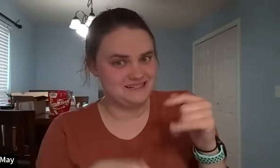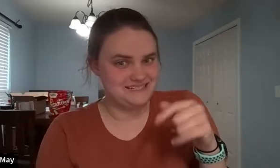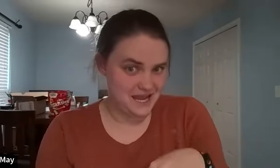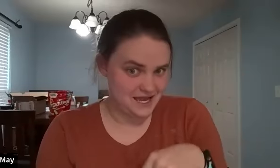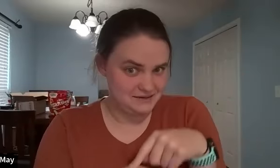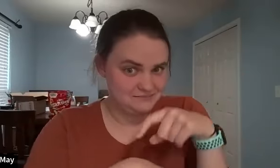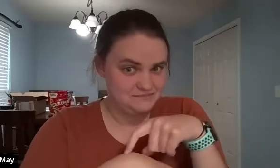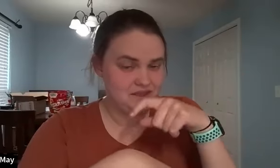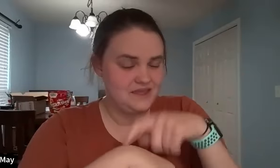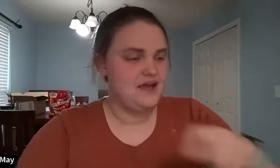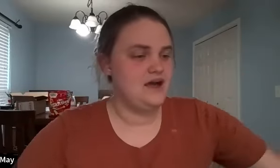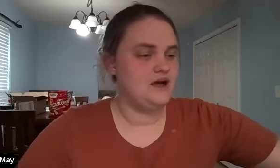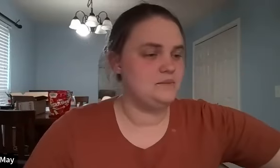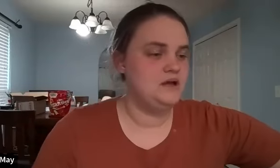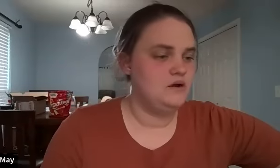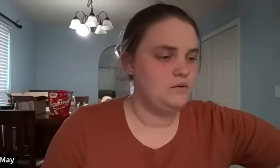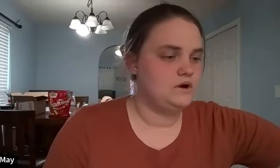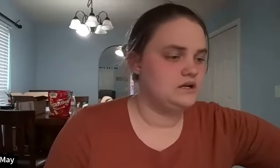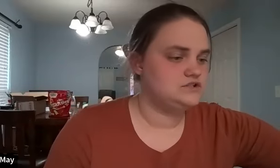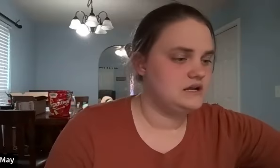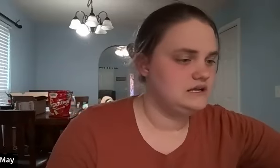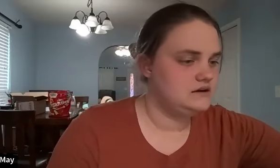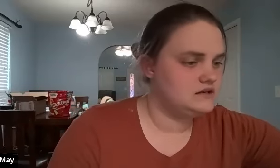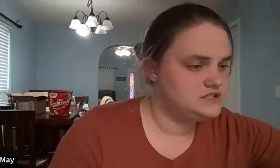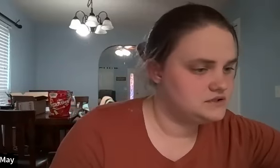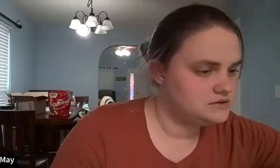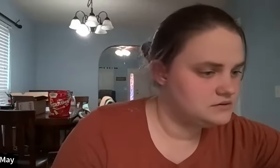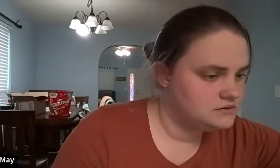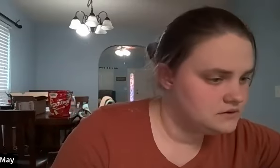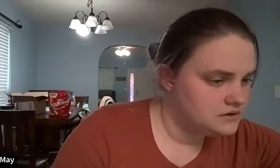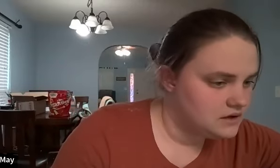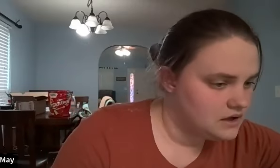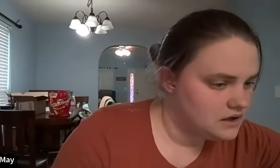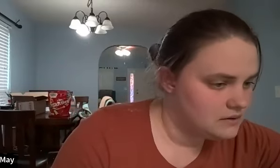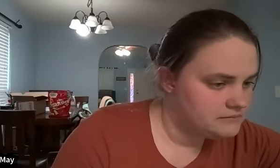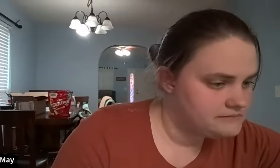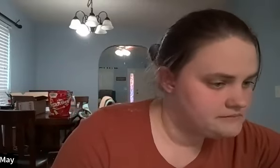to time. We're going to try to get on to,